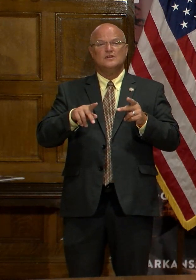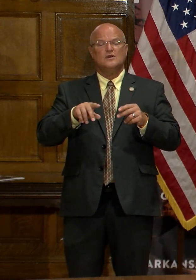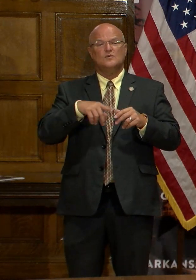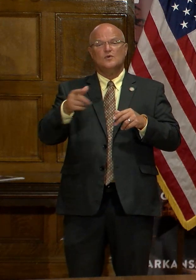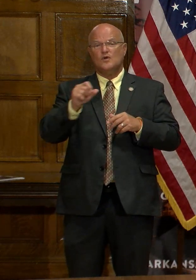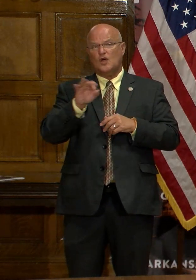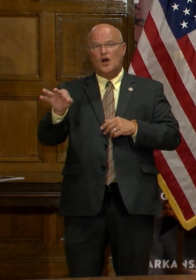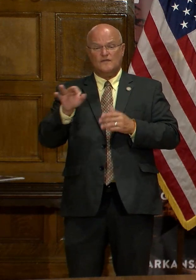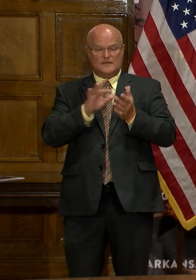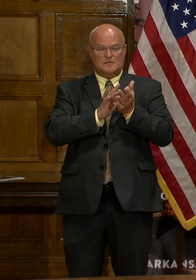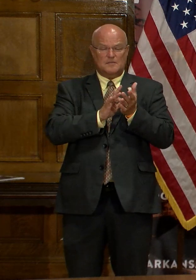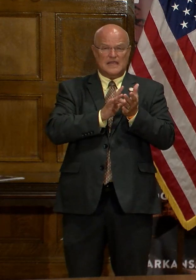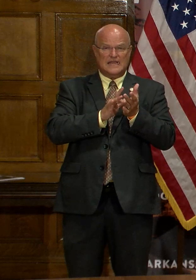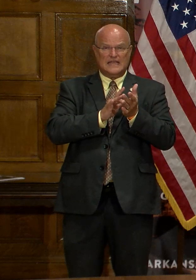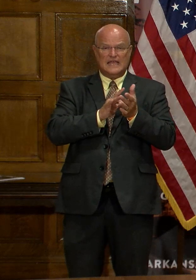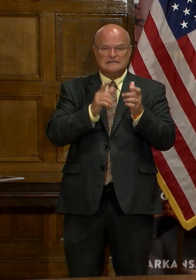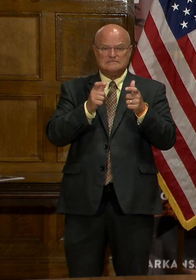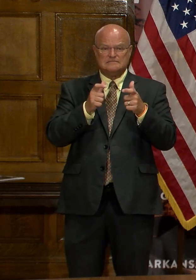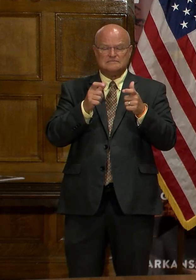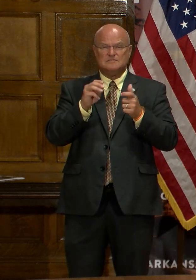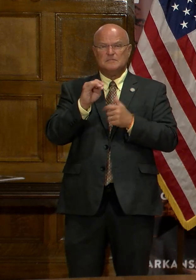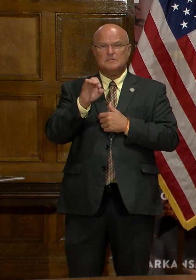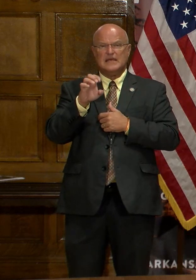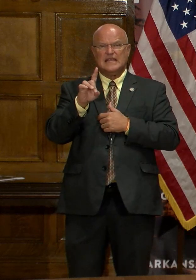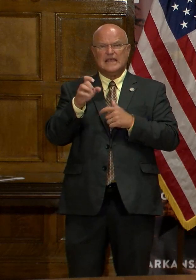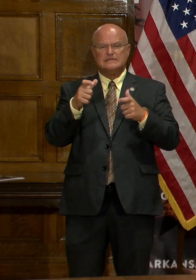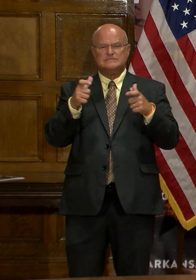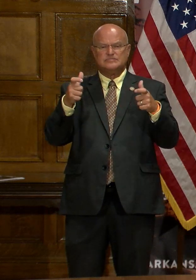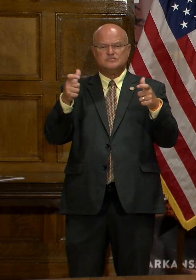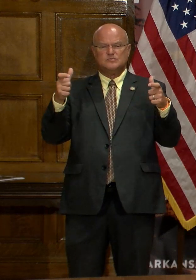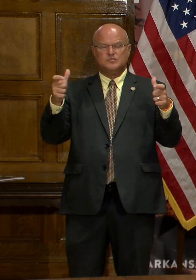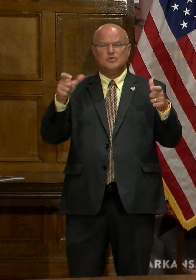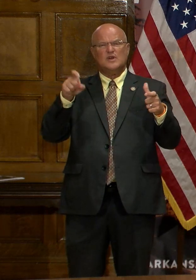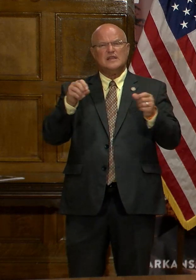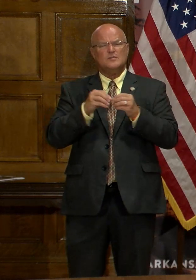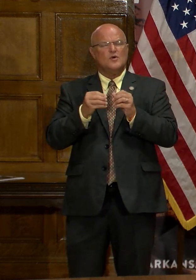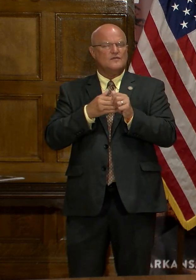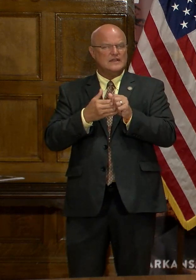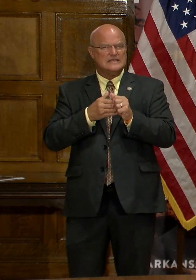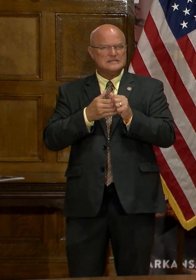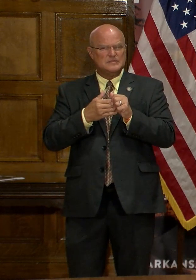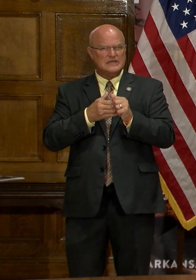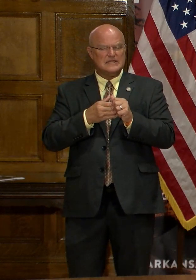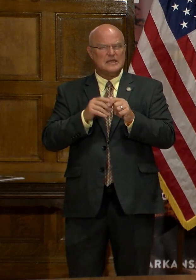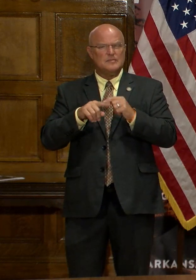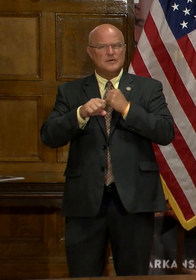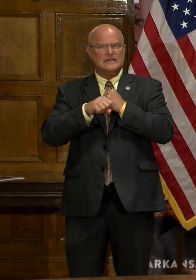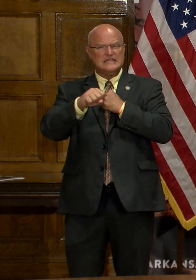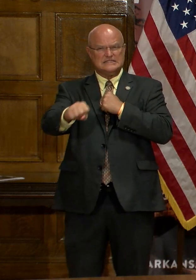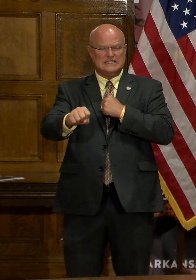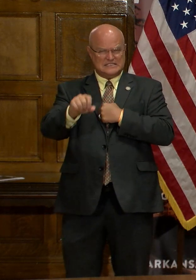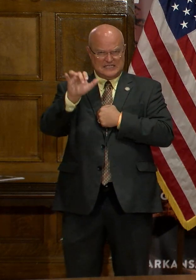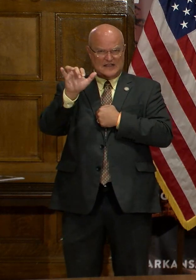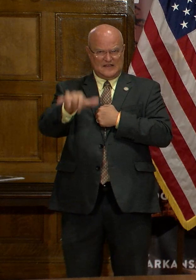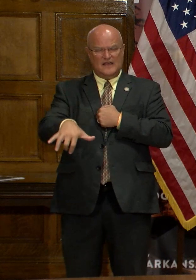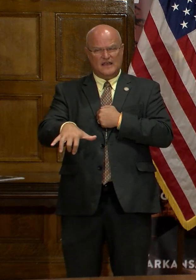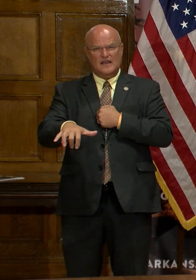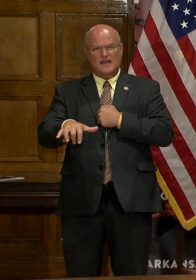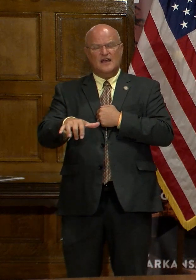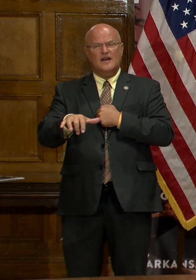and so the Medicaid rolls get a little bit larger. We need a little bit more flexibility, but we need an extension of